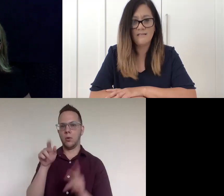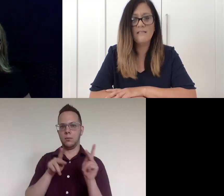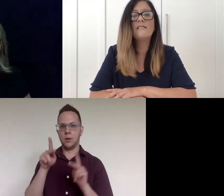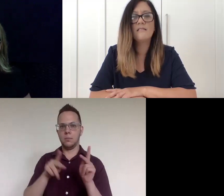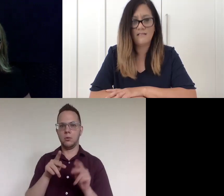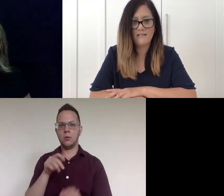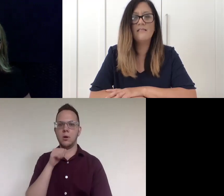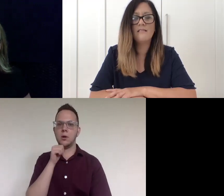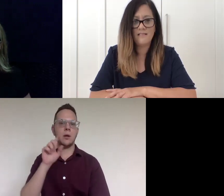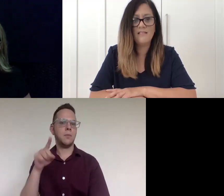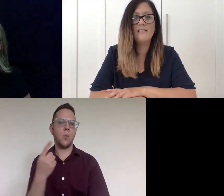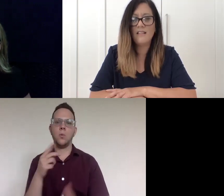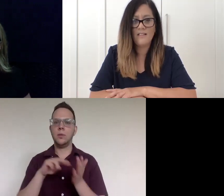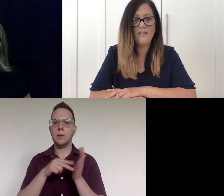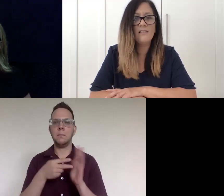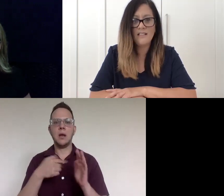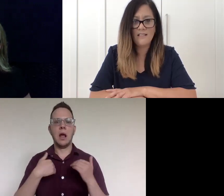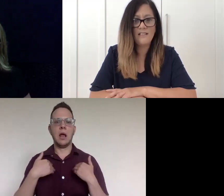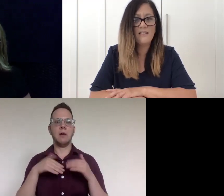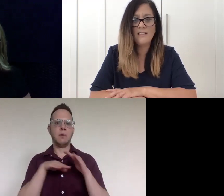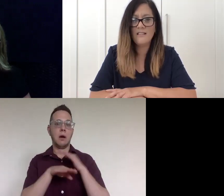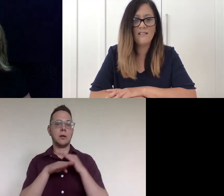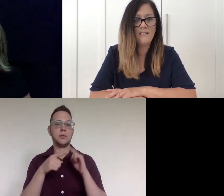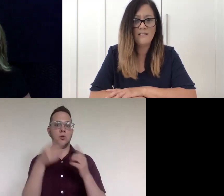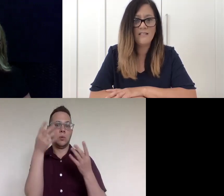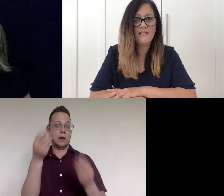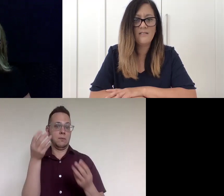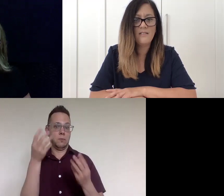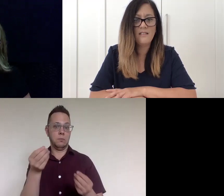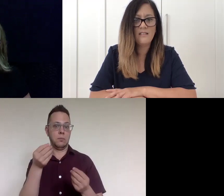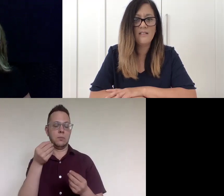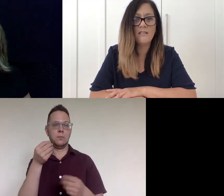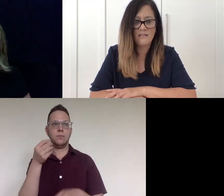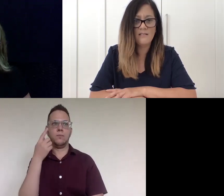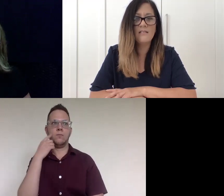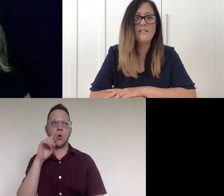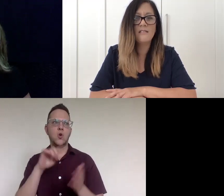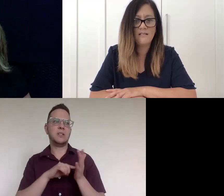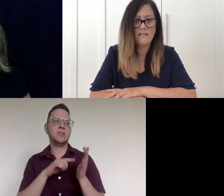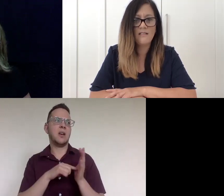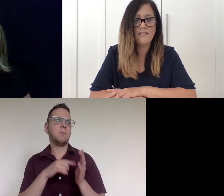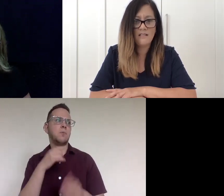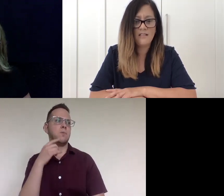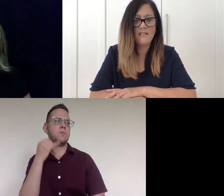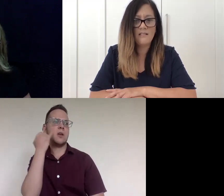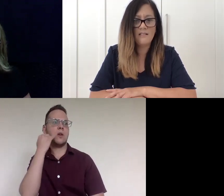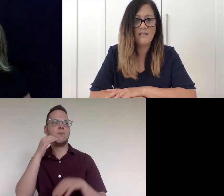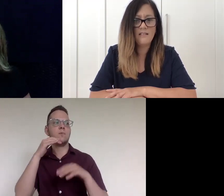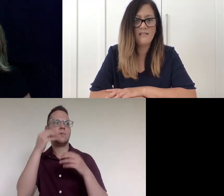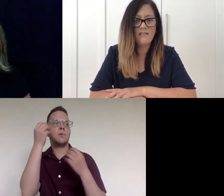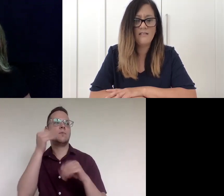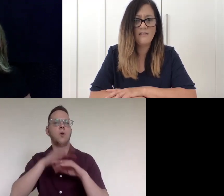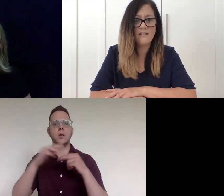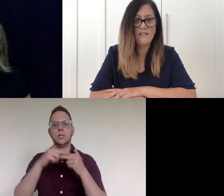to be just like everyone else's, meaning that I would have access to everything, slides.